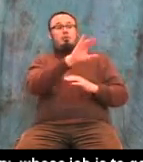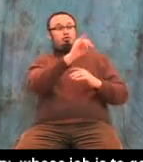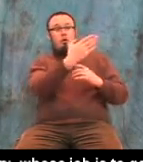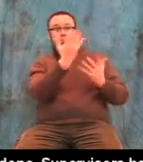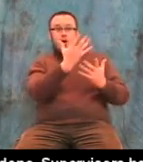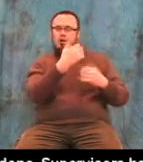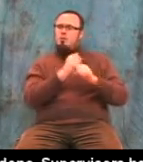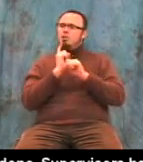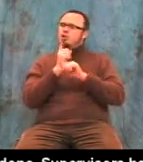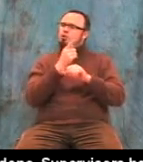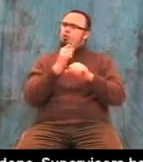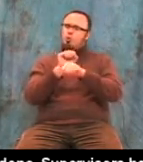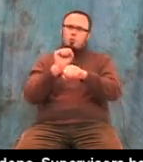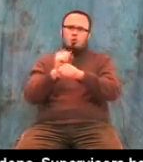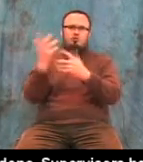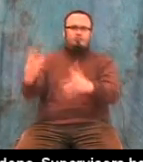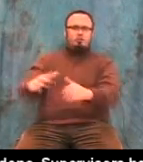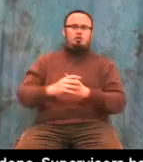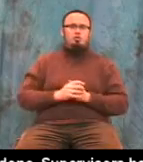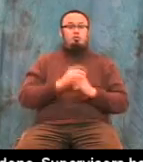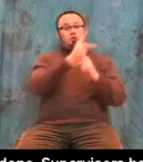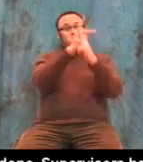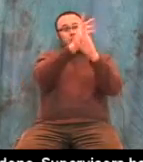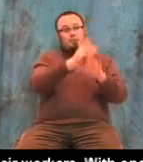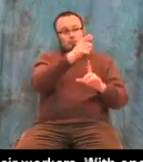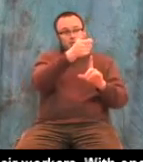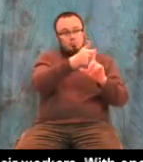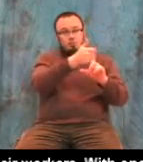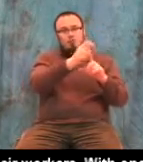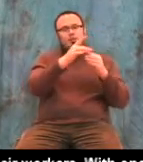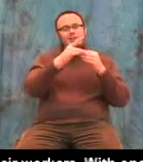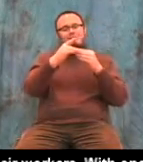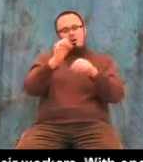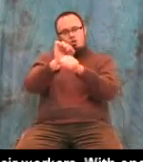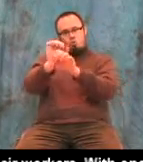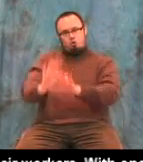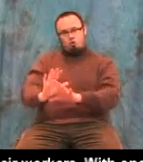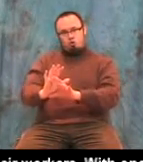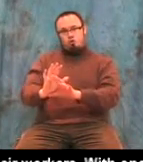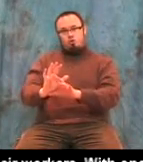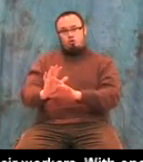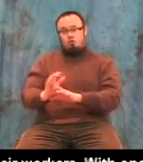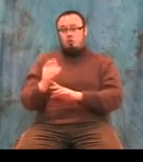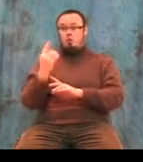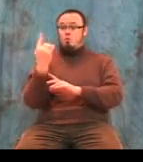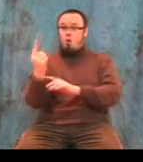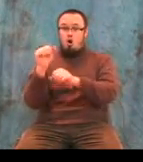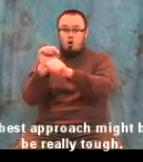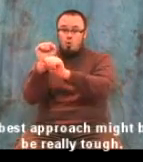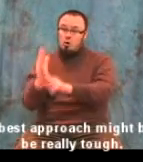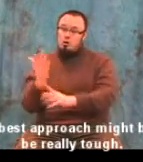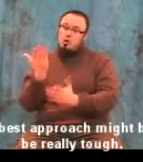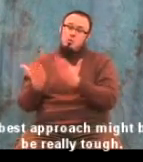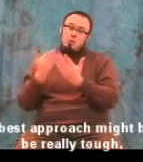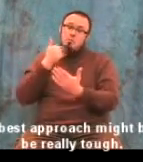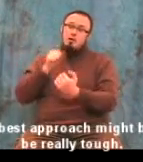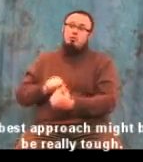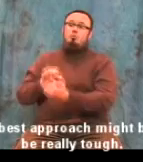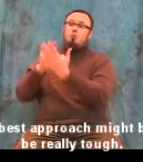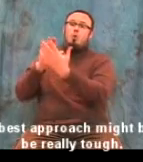the work done. Supervisors have to guide their workers. With one worker, the best approach might be